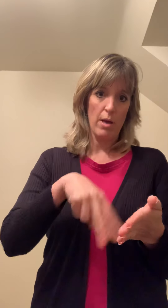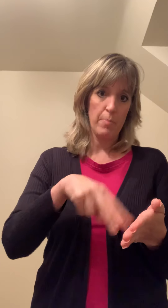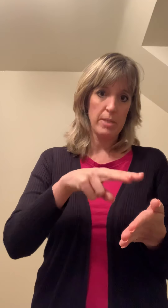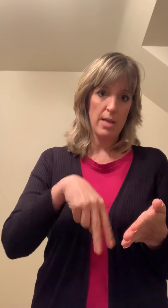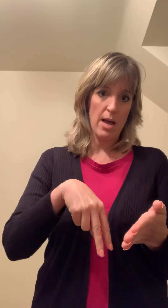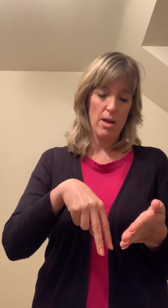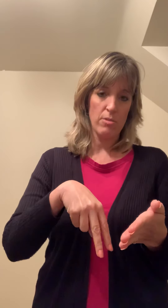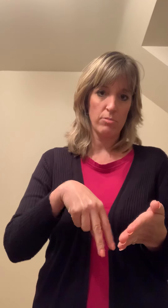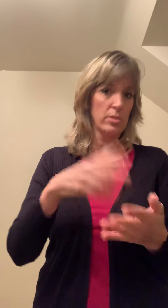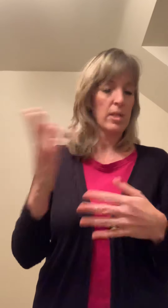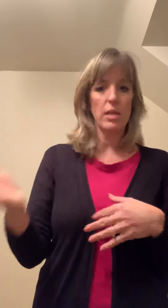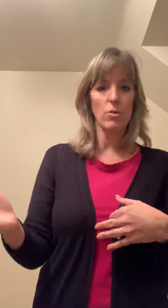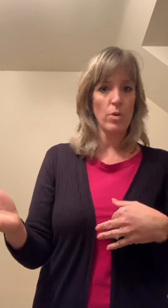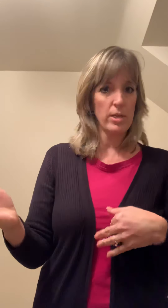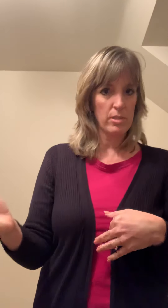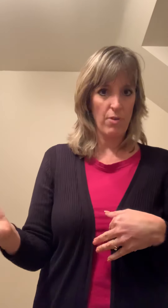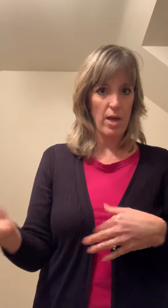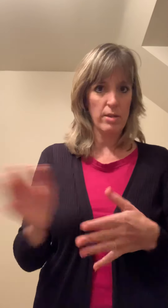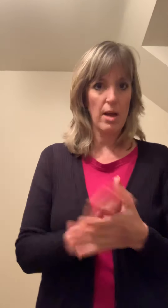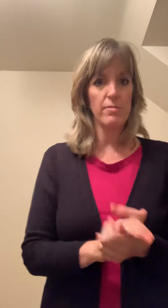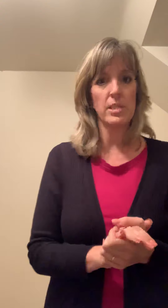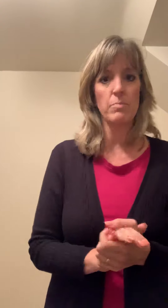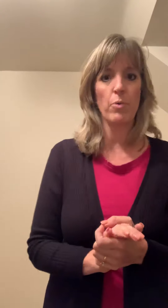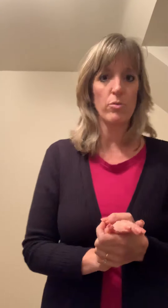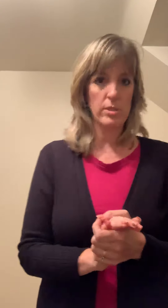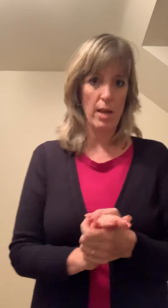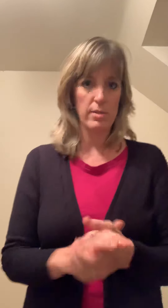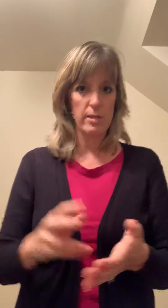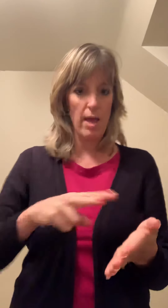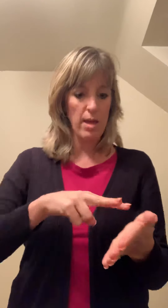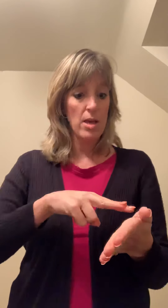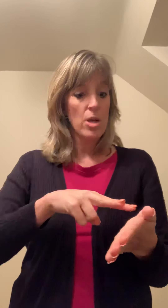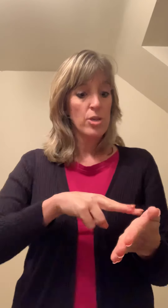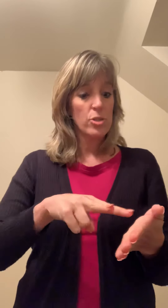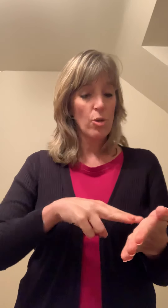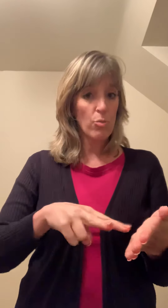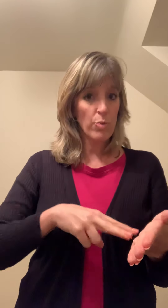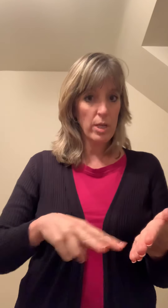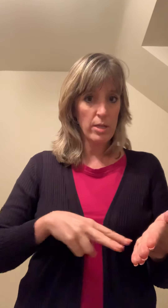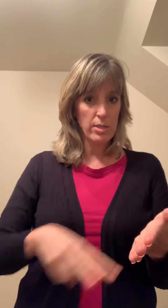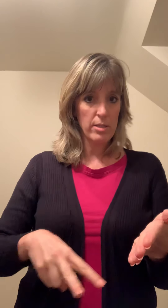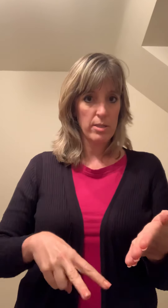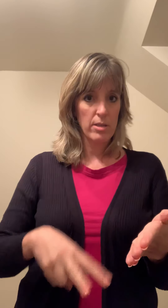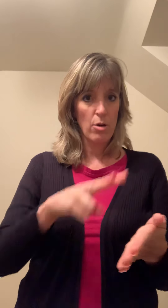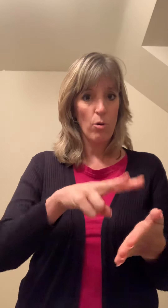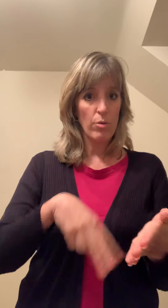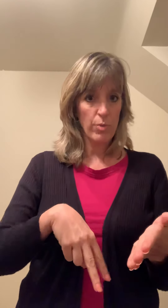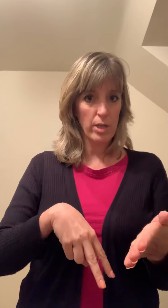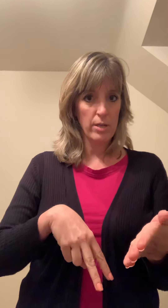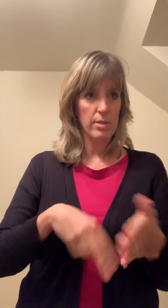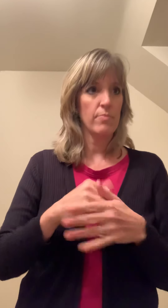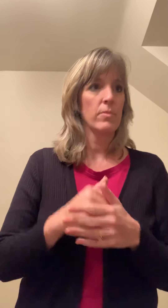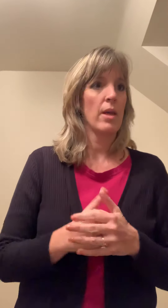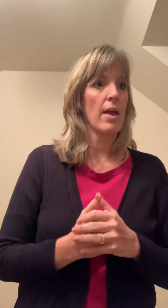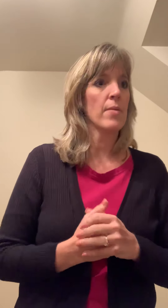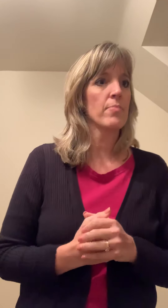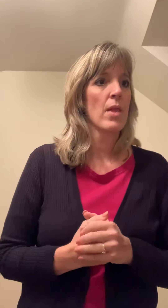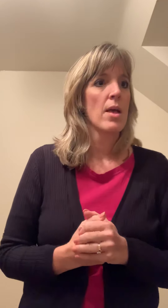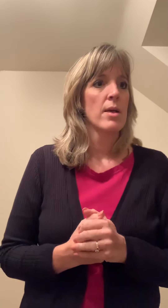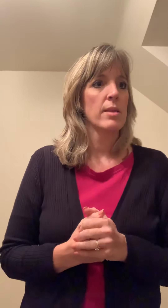and down. Either one is fine. I've seen both signs, okay? So read or read, okay? The next